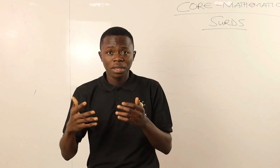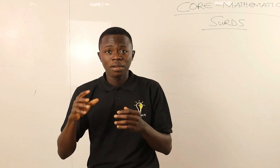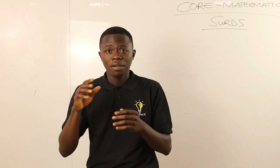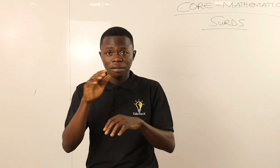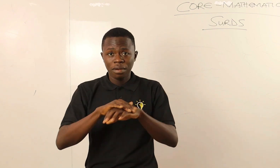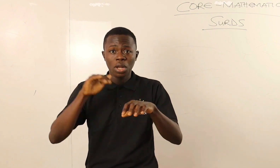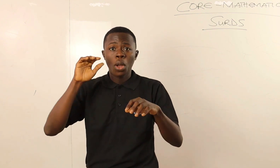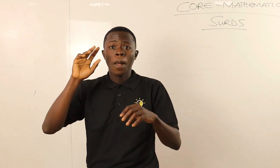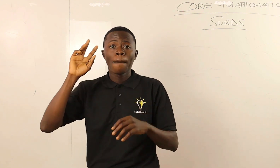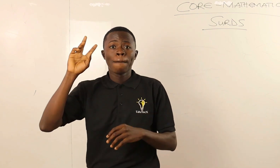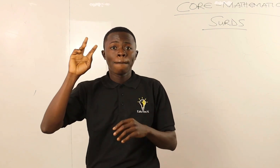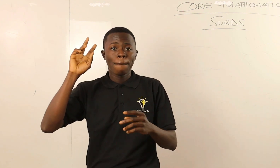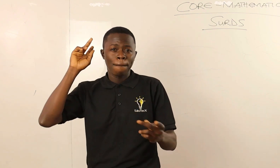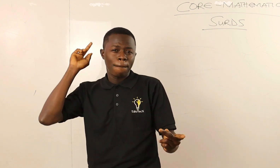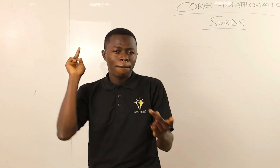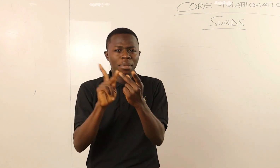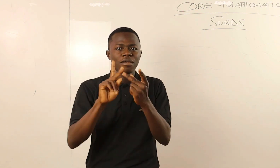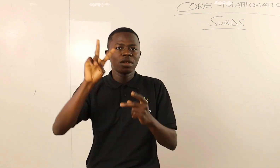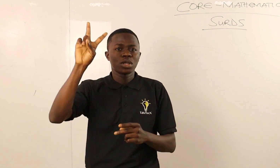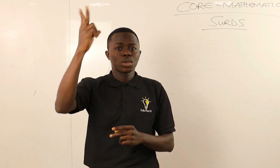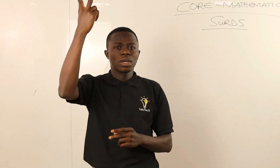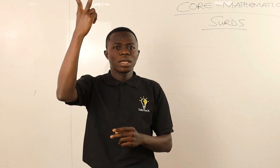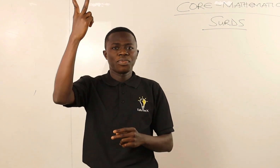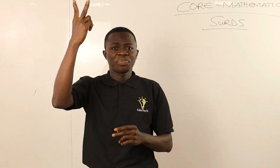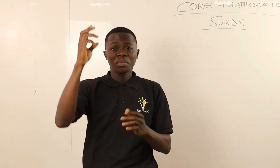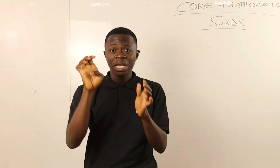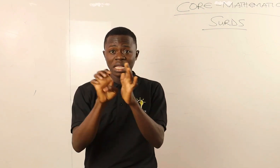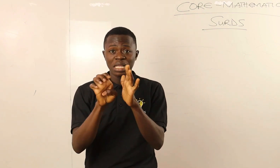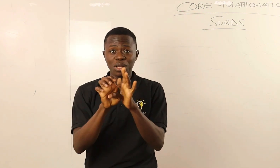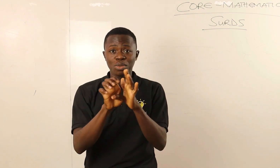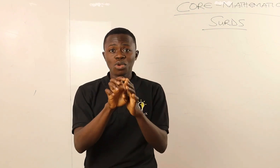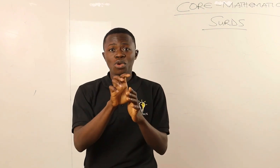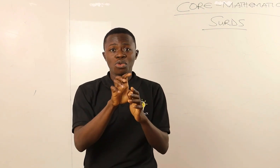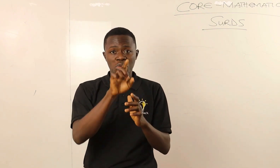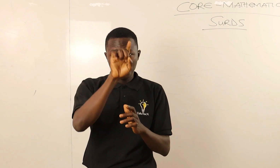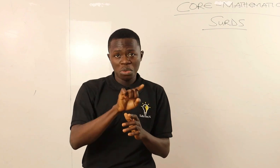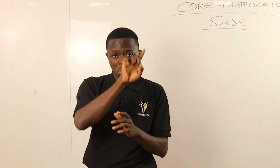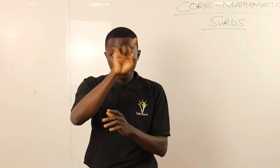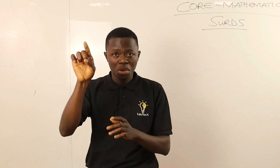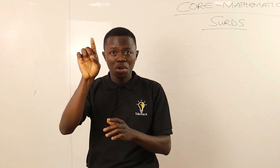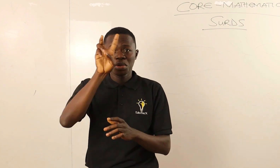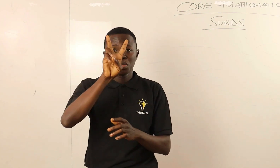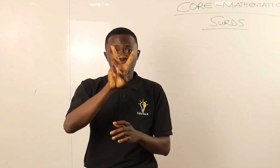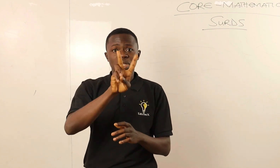squares. And then we said perfect squares are numbers that when found under the square root